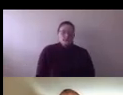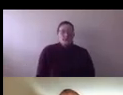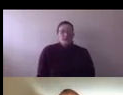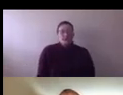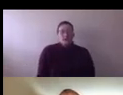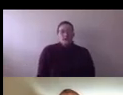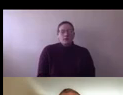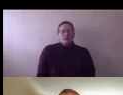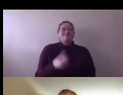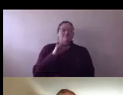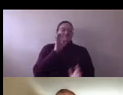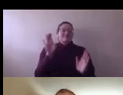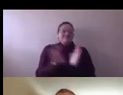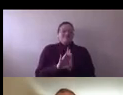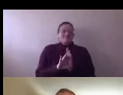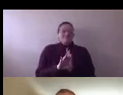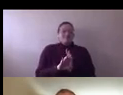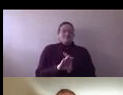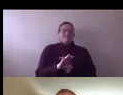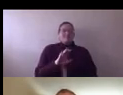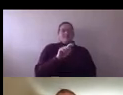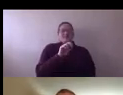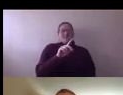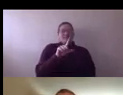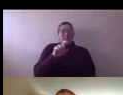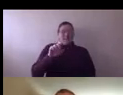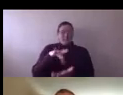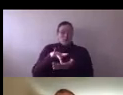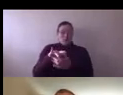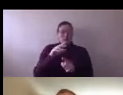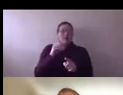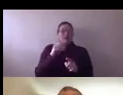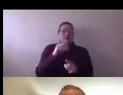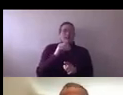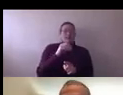So this is a picture of T.D. Lee in the middle and N. Yang here,